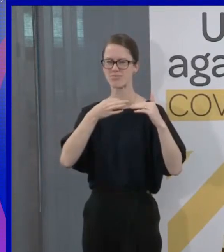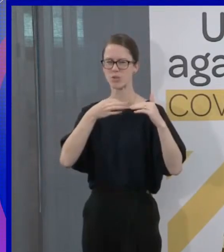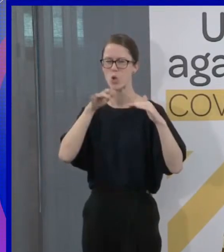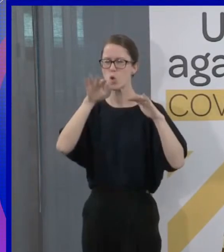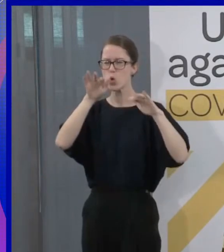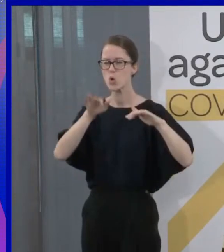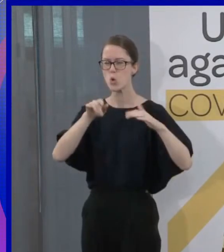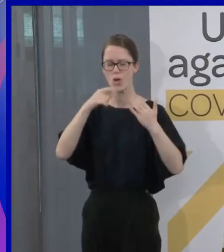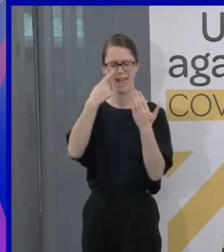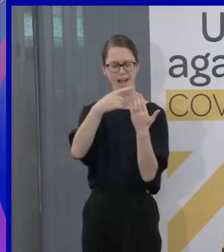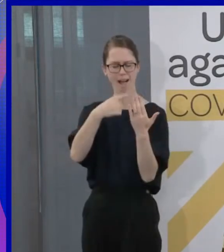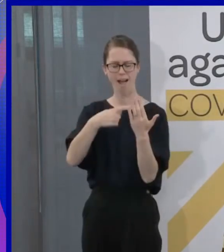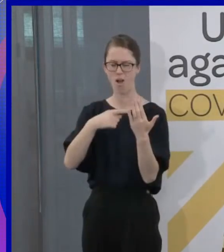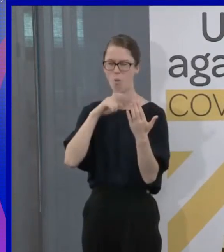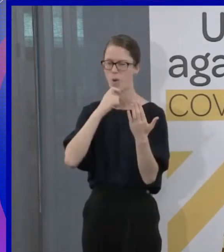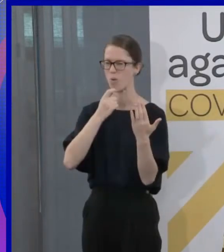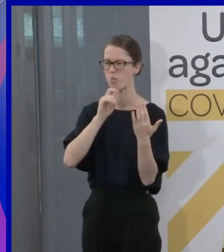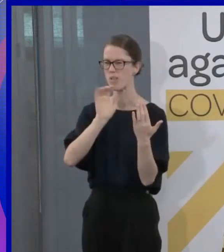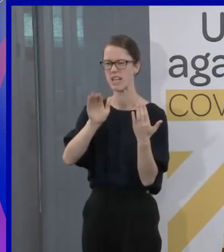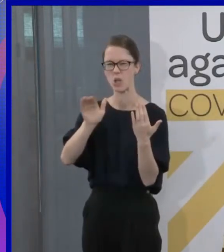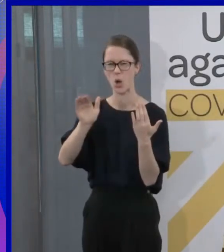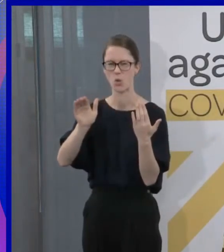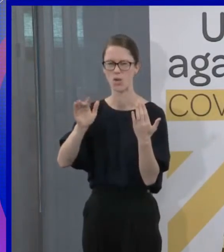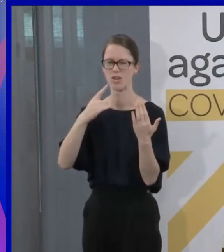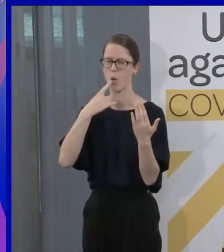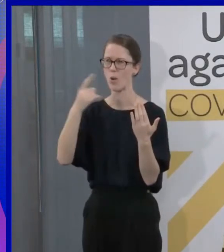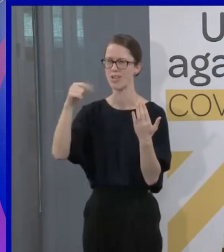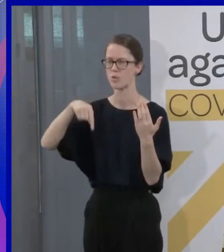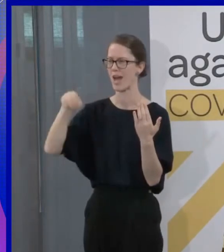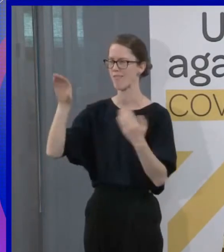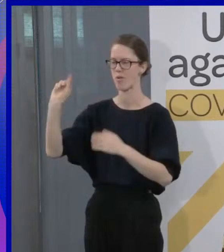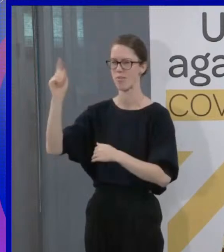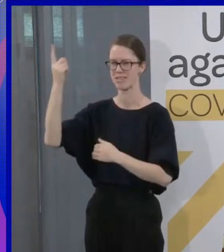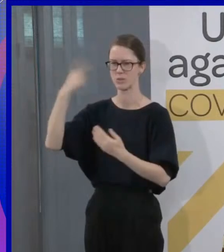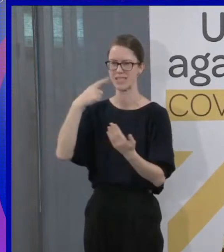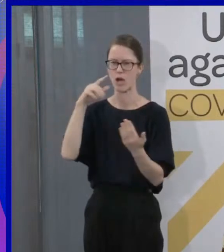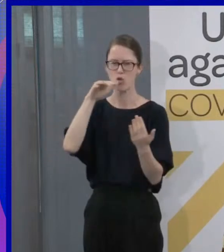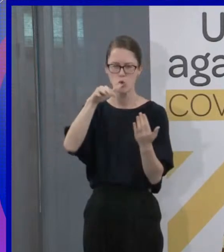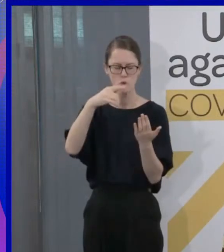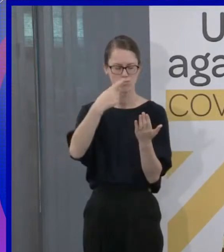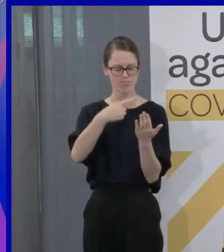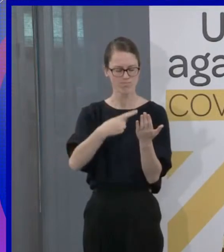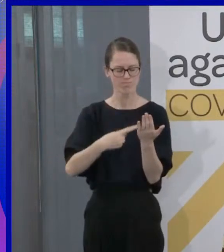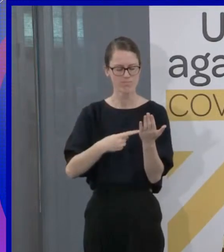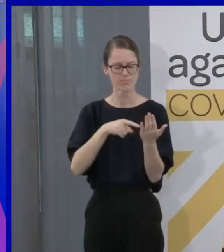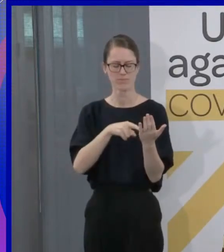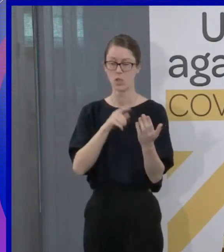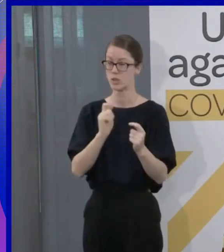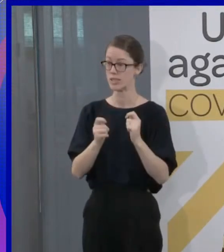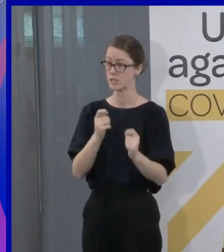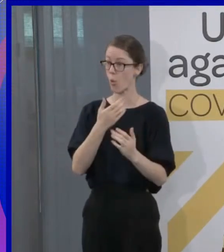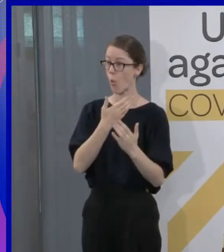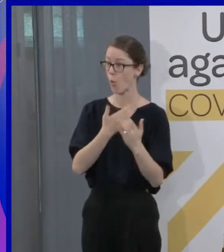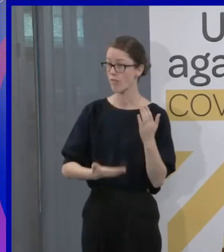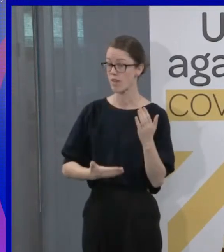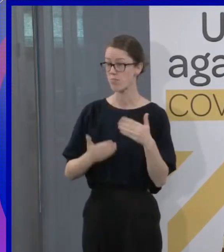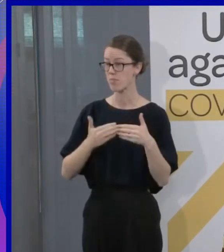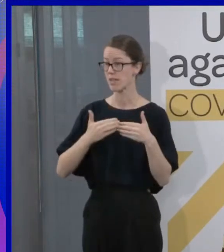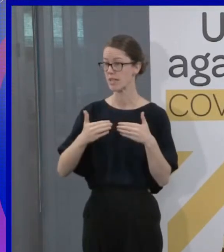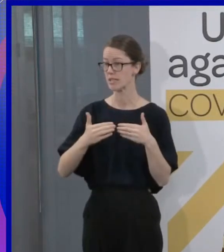outlined in the updated order which will come out today from the Minister. So the aim is to test all of those within the